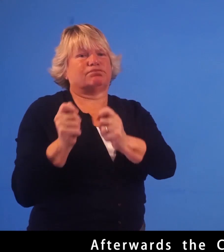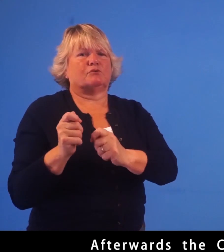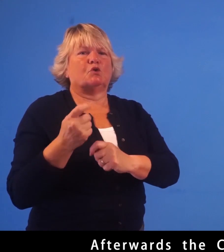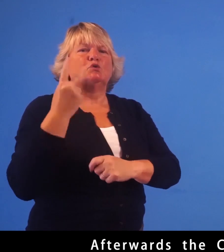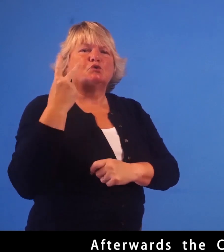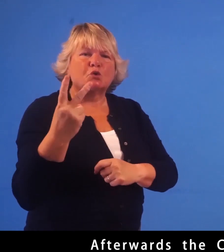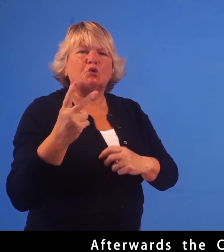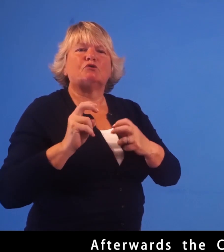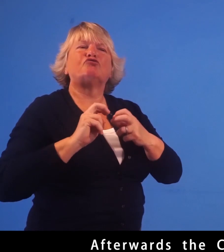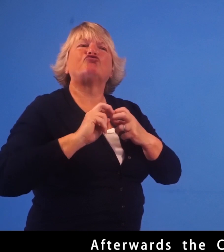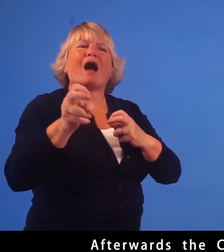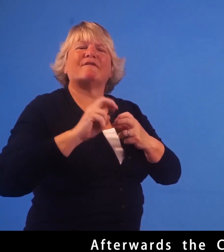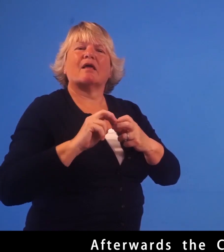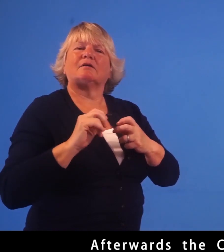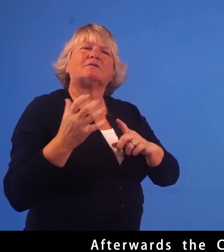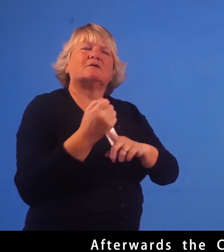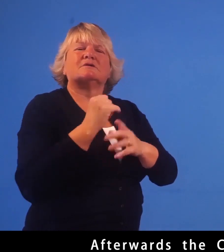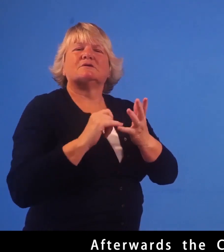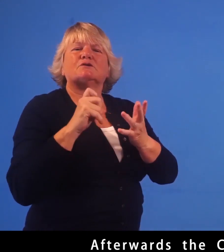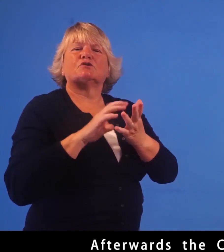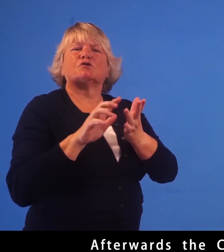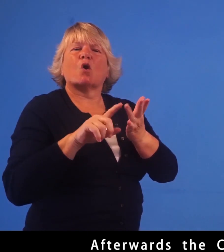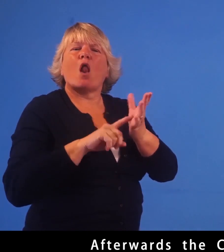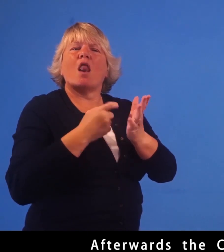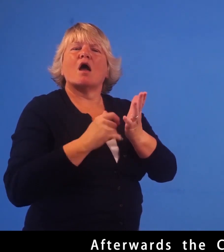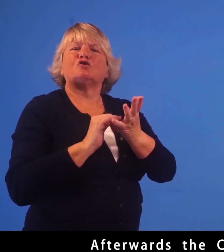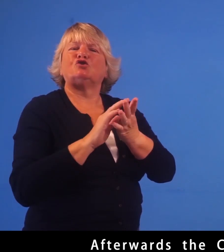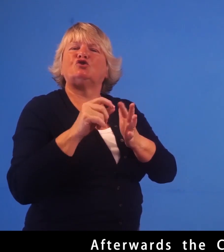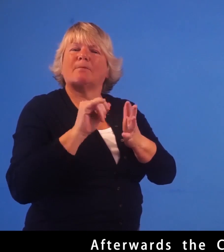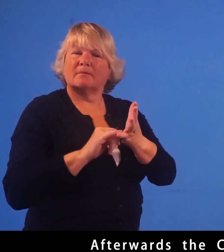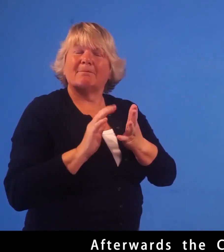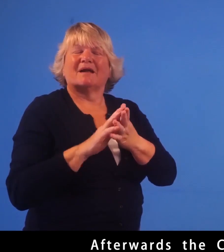Afterwards, the college awarded him 2 travelling scholarships,